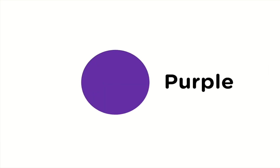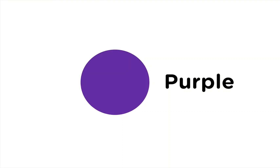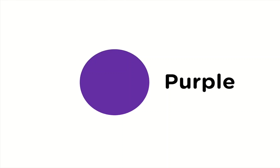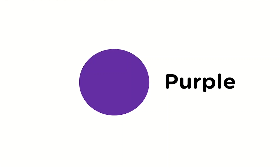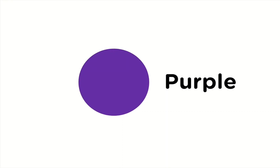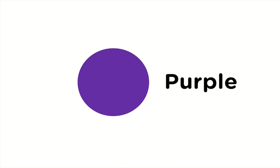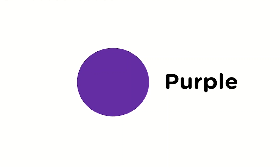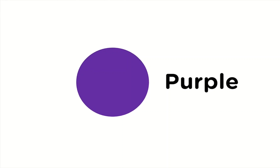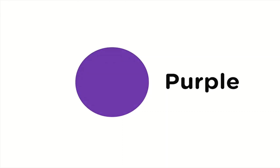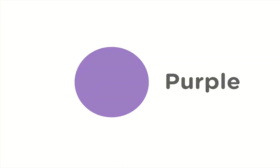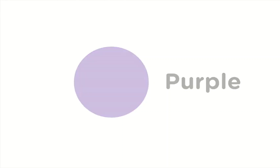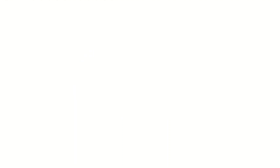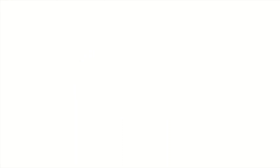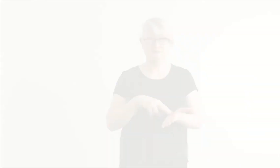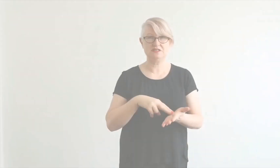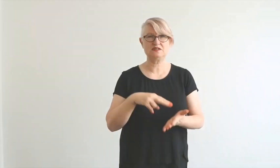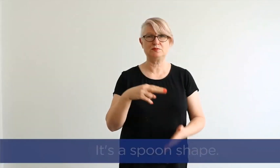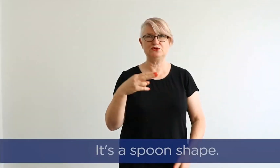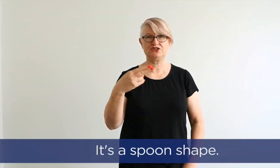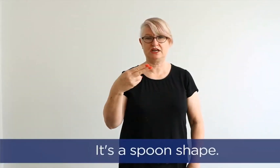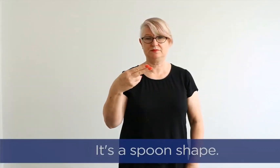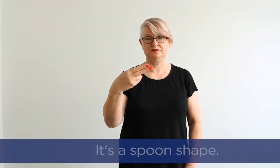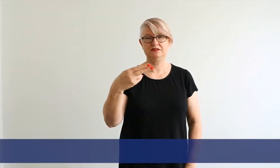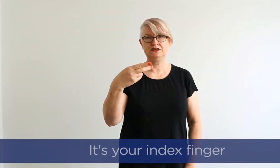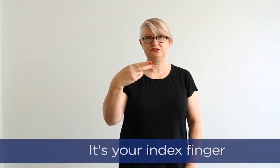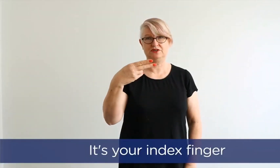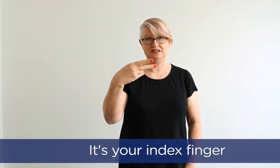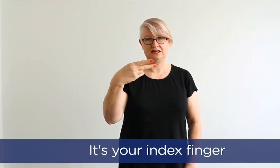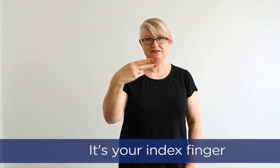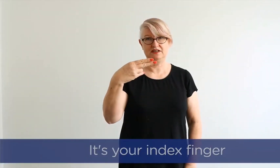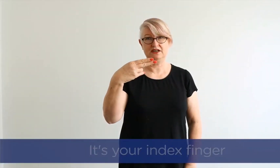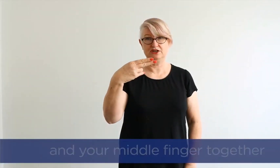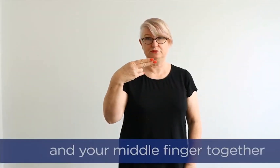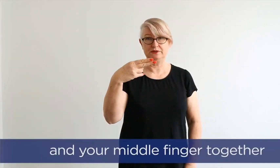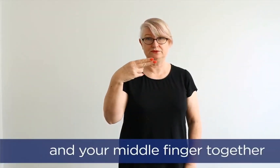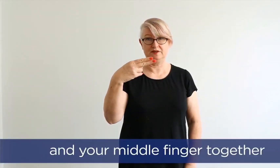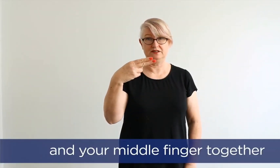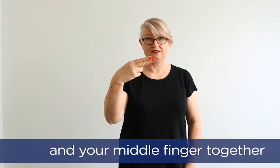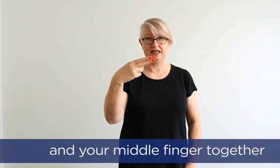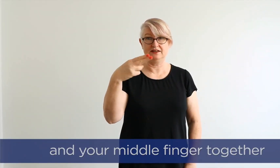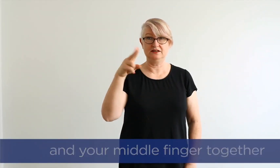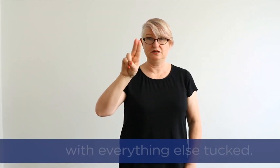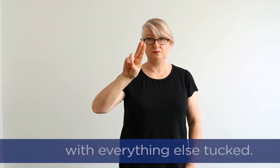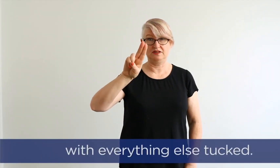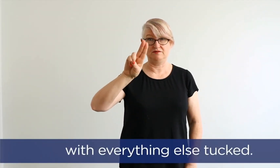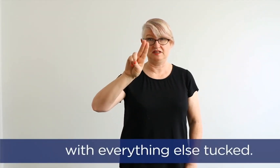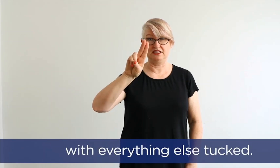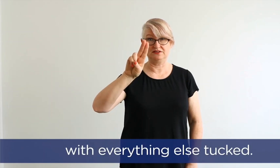Purple. It's a spoon shape. It's your index finger and your middle finger together with everything else